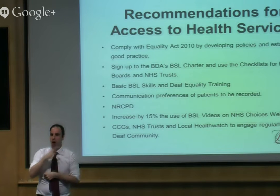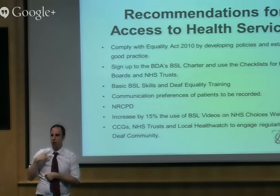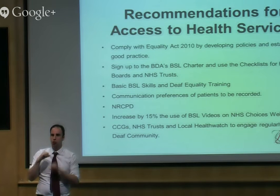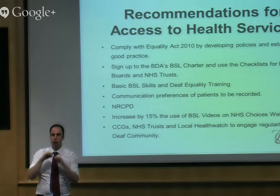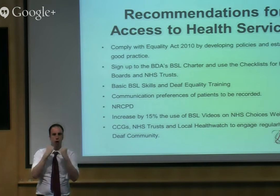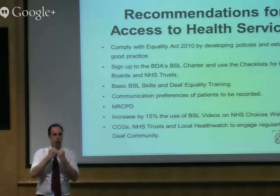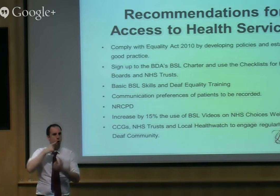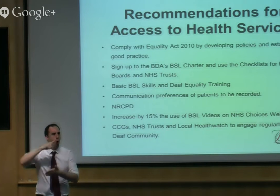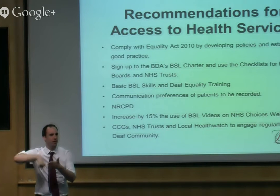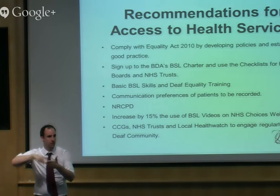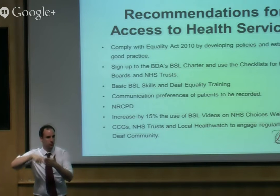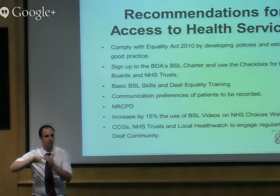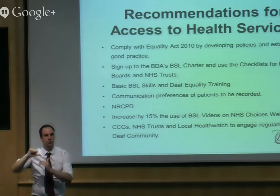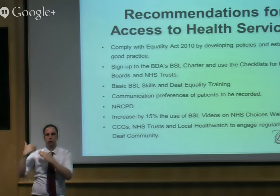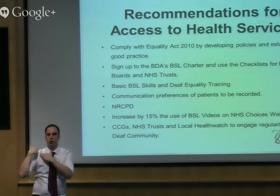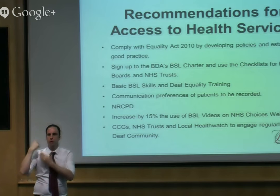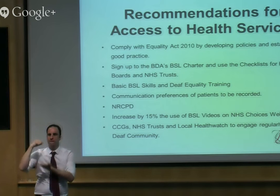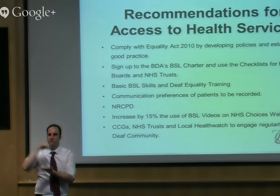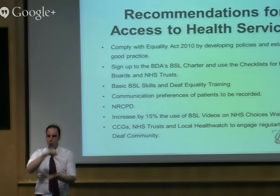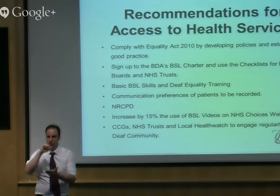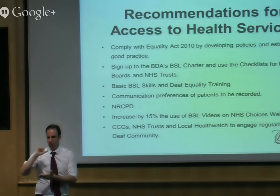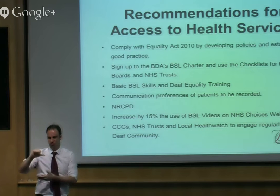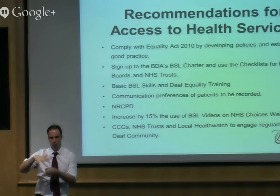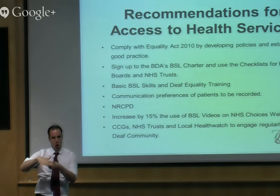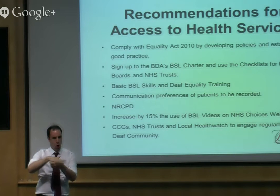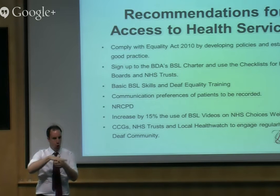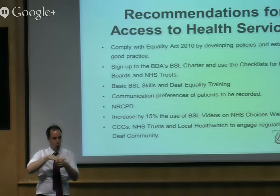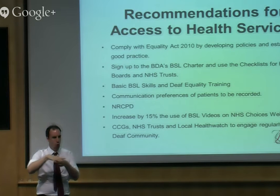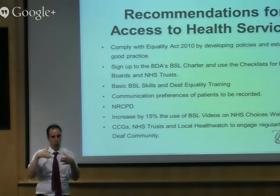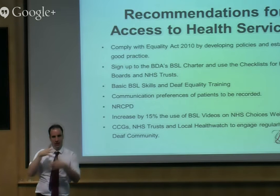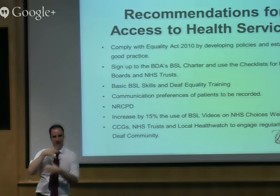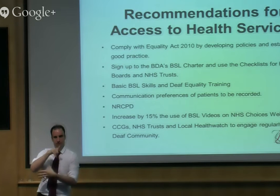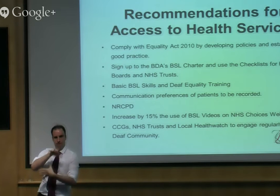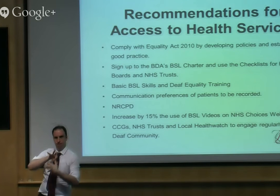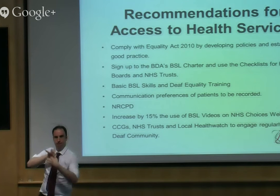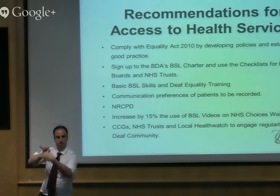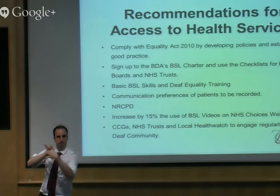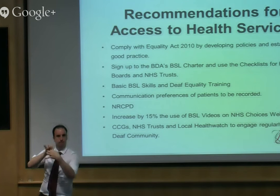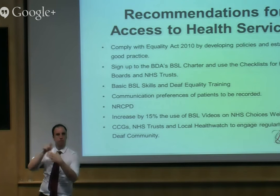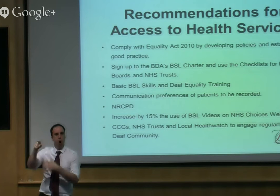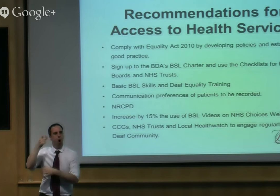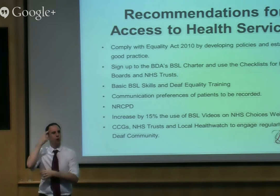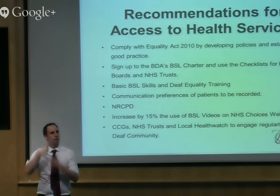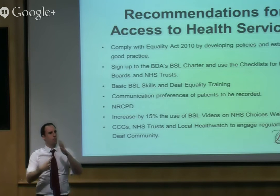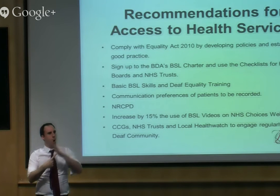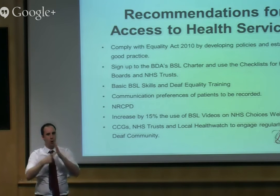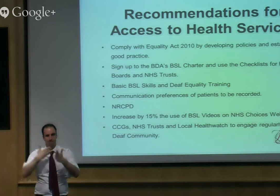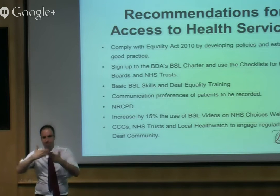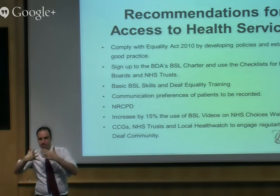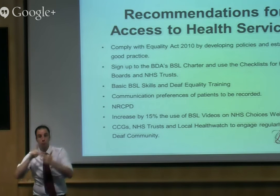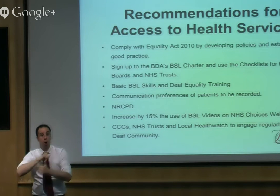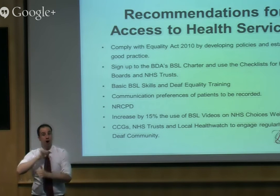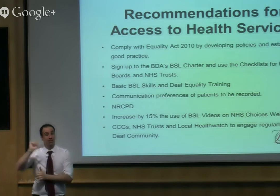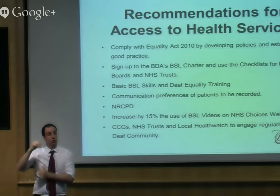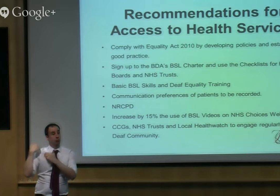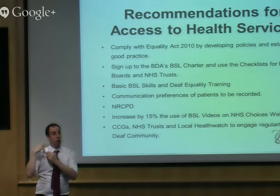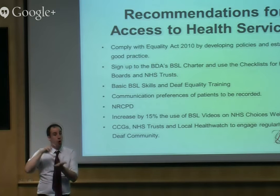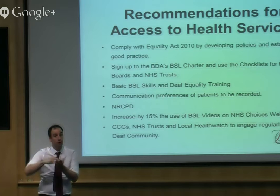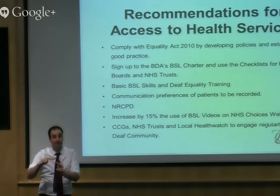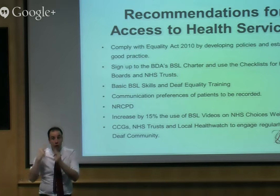NHS Trusts, local health watches should be fully engaged with their local deaf communities so that they are fully aware and up